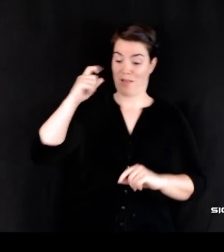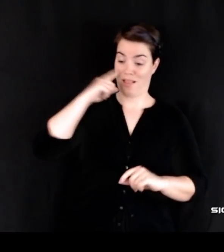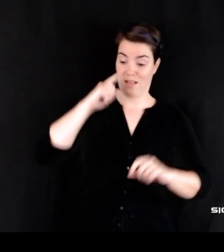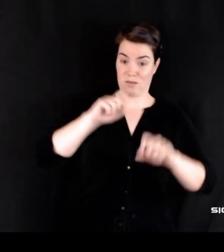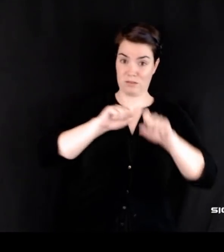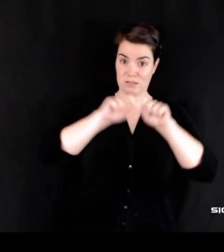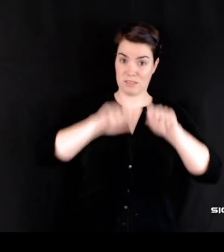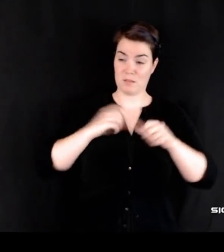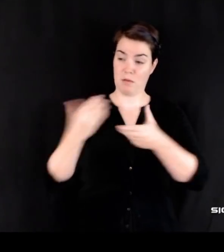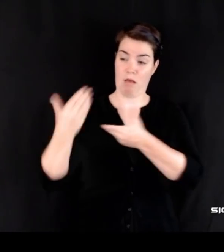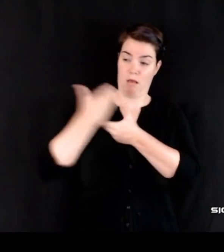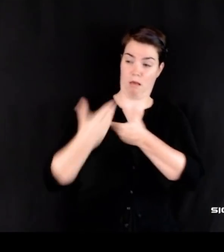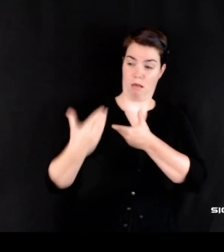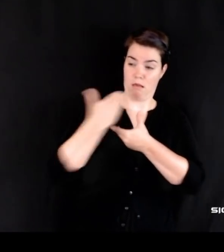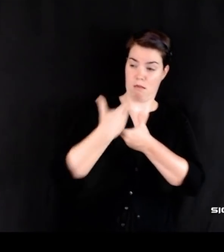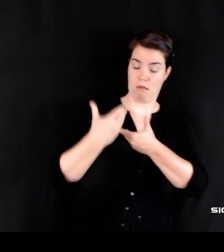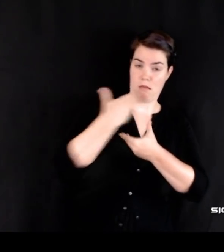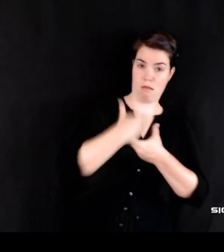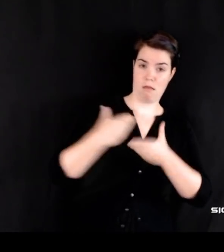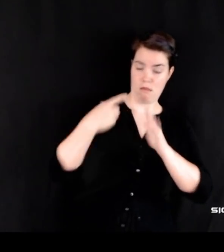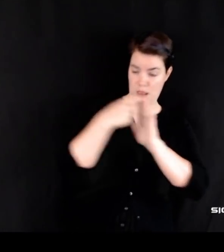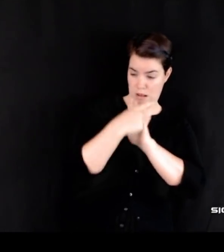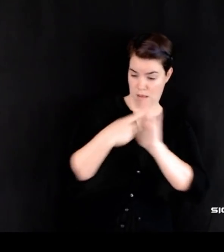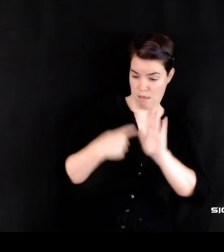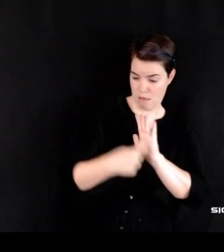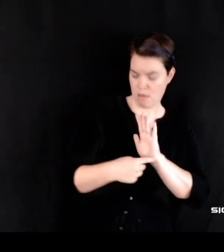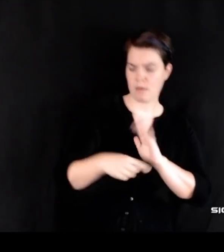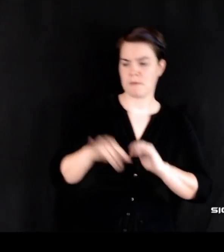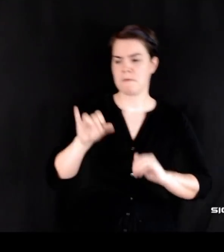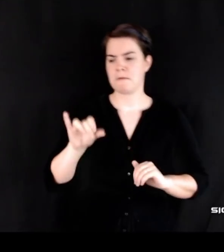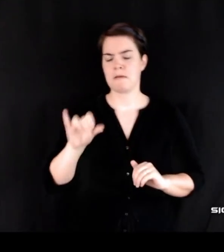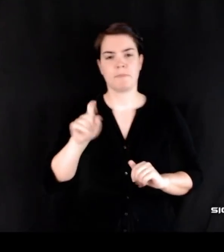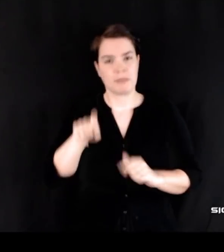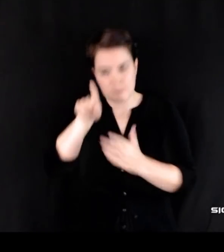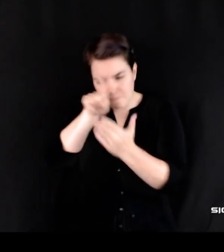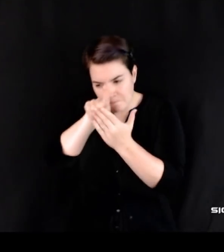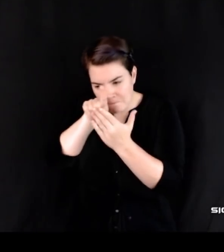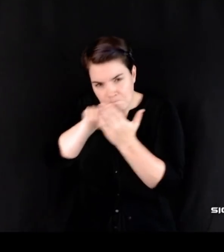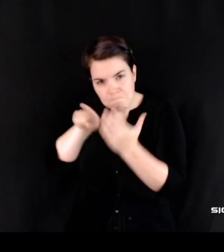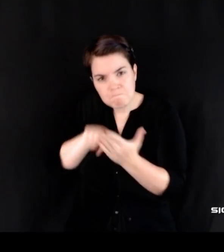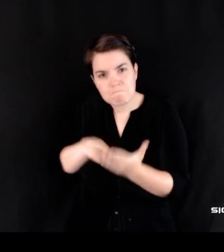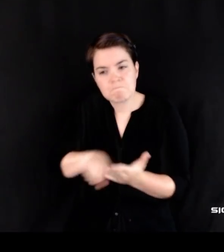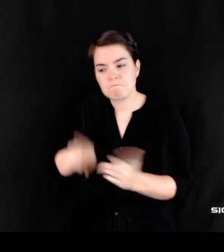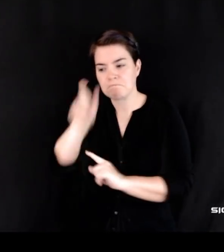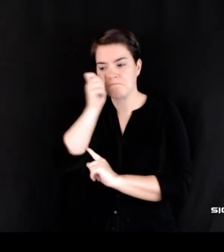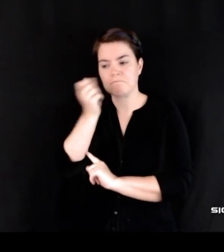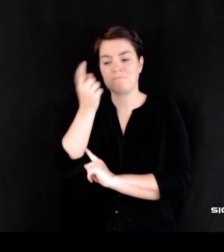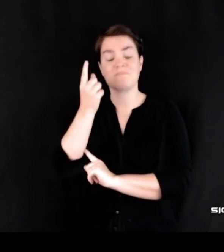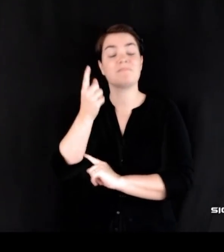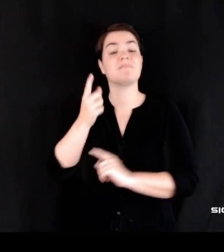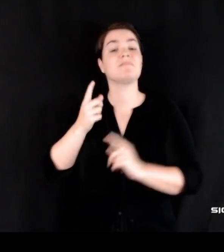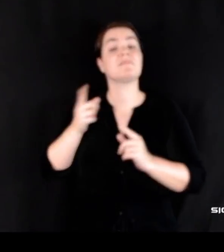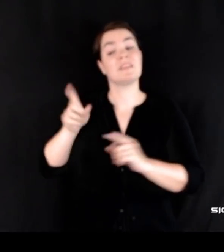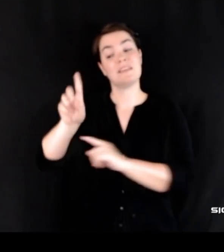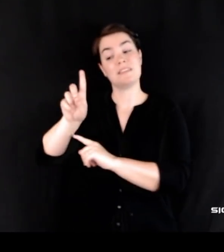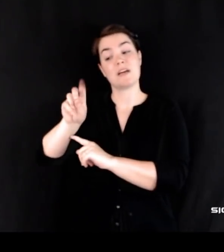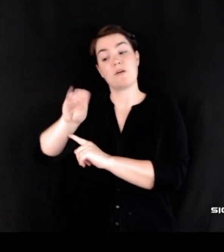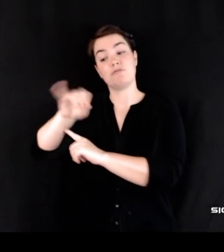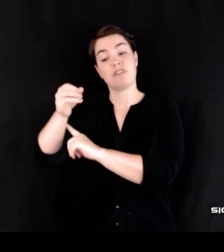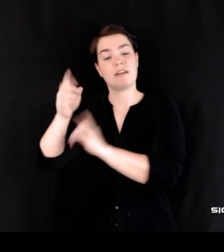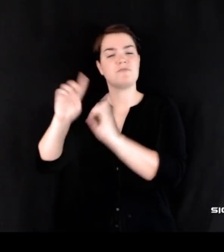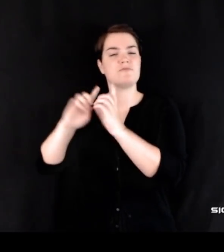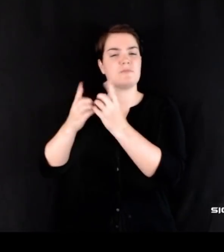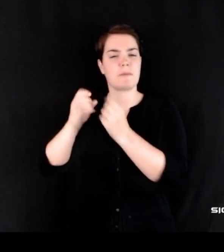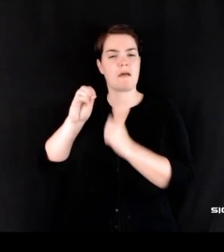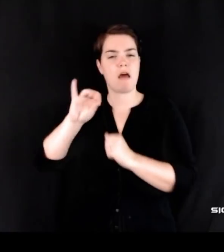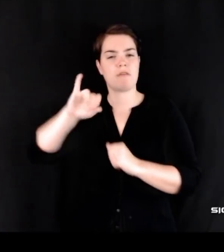political system. They needed to be investigated and understood, and that is among the reasons why the Department of Justice